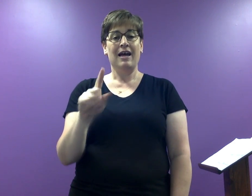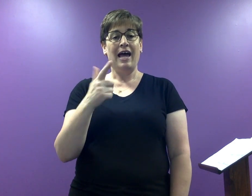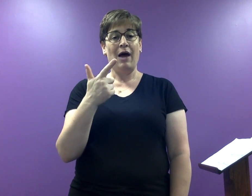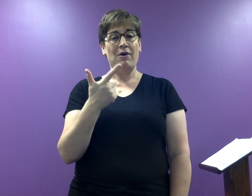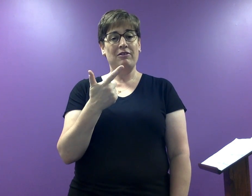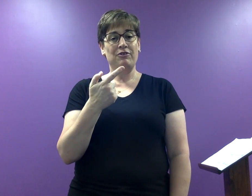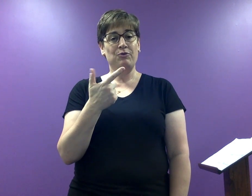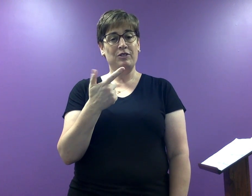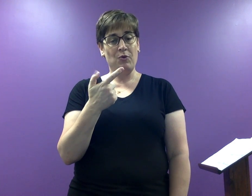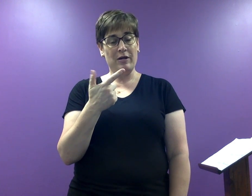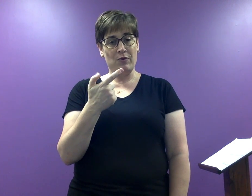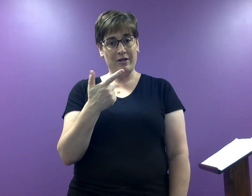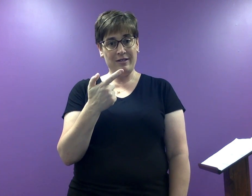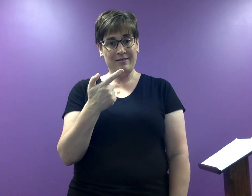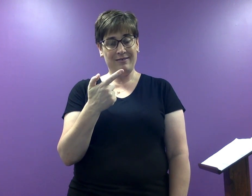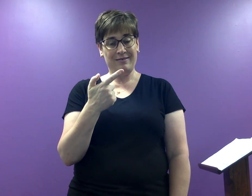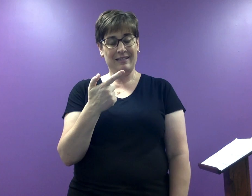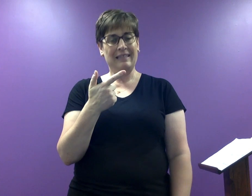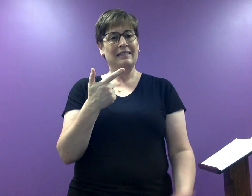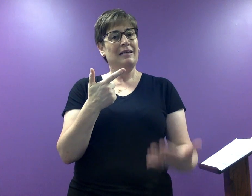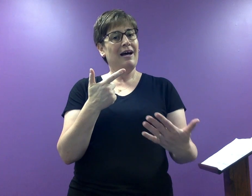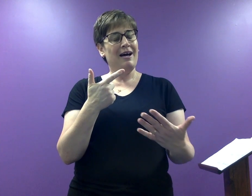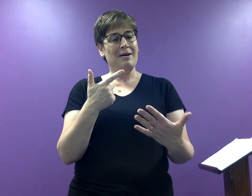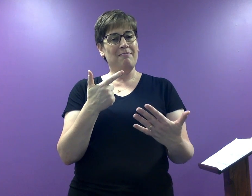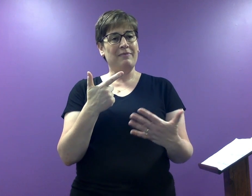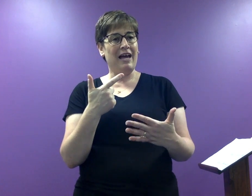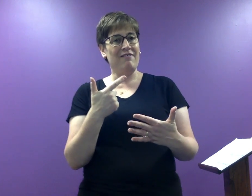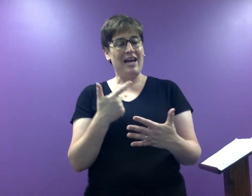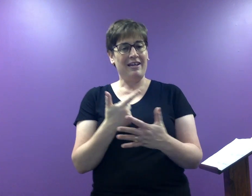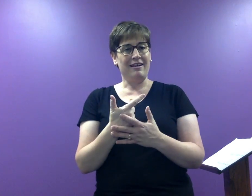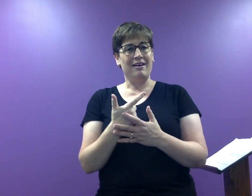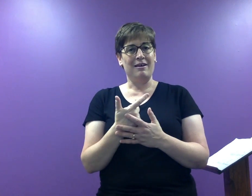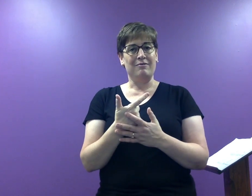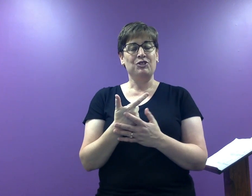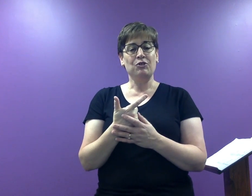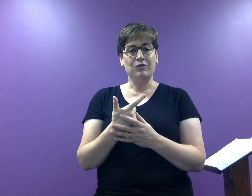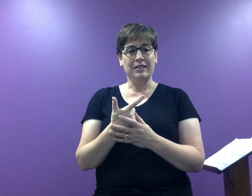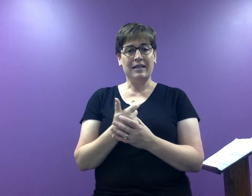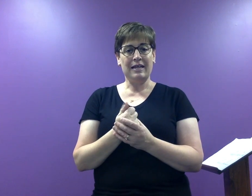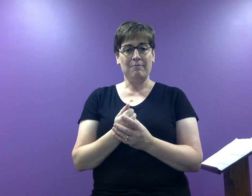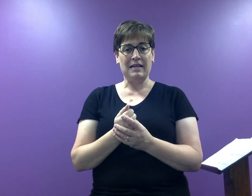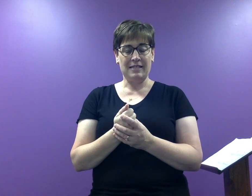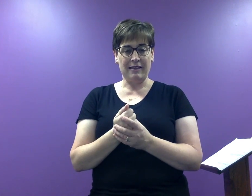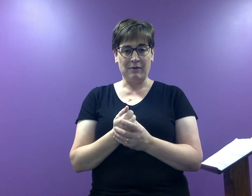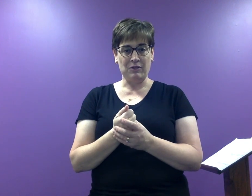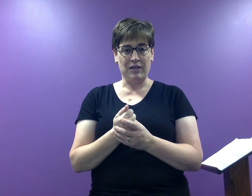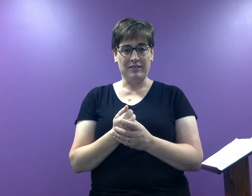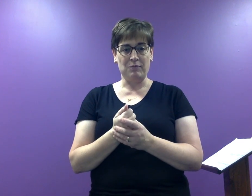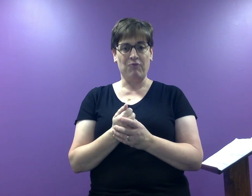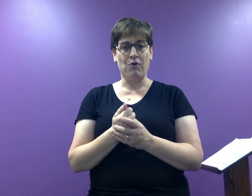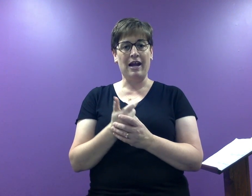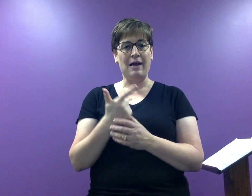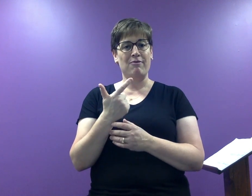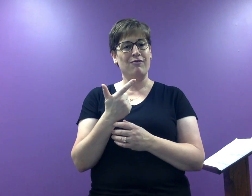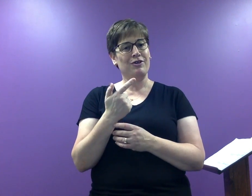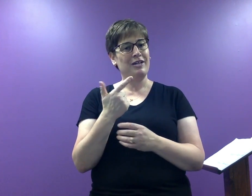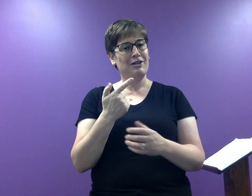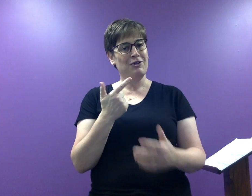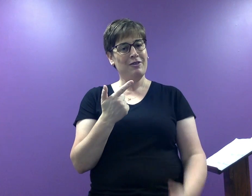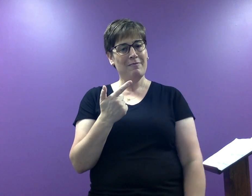How I learned was 21. I've had children in my sign language classes before, and I prefer to not show them that